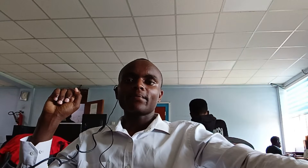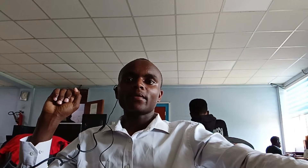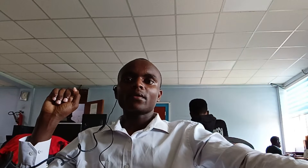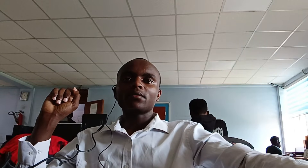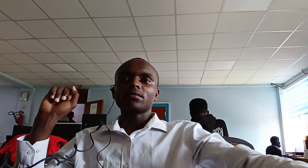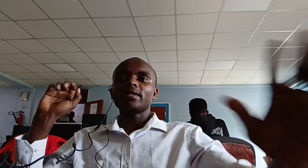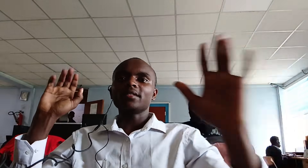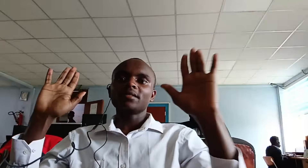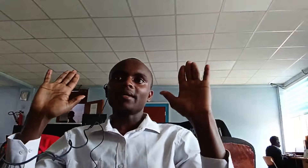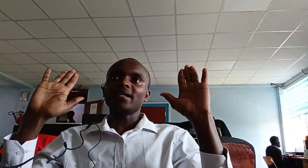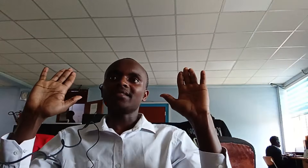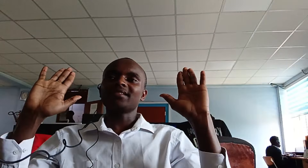So you can't see my hands.